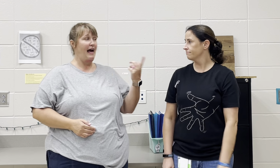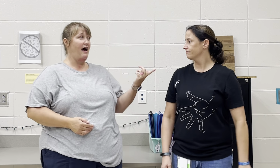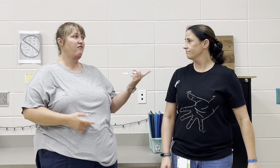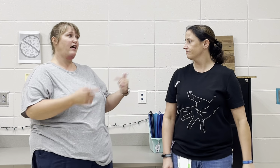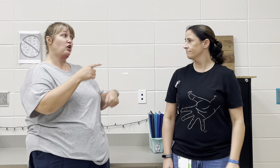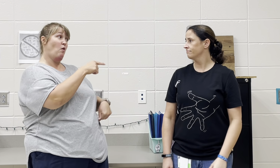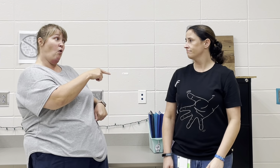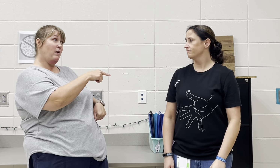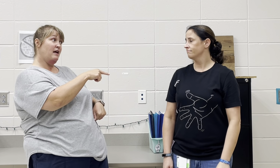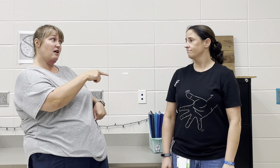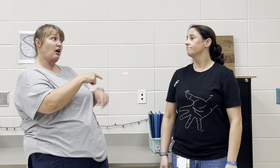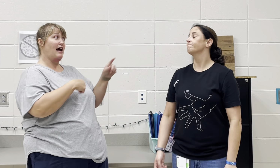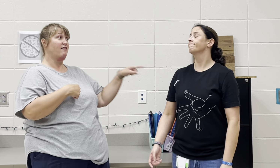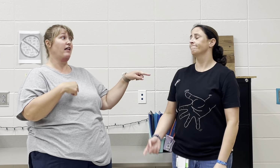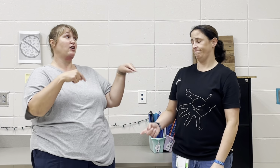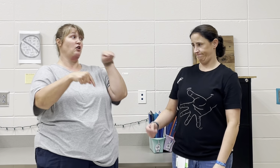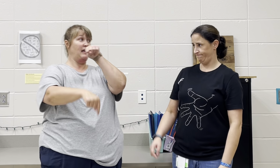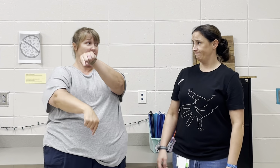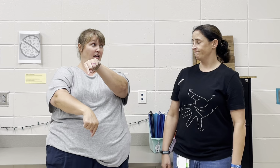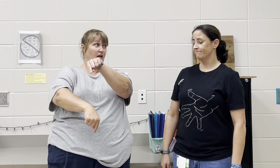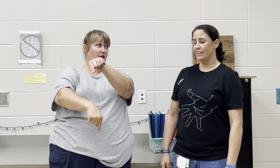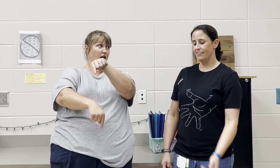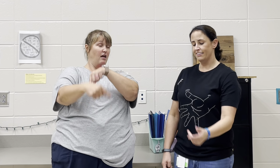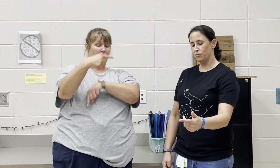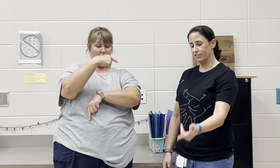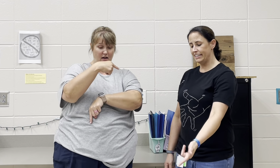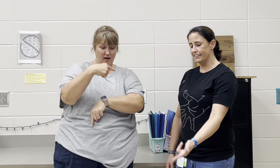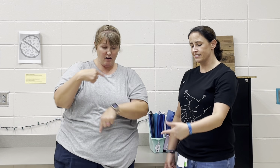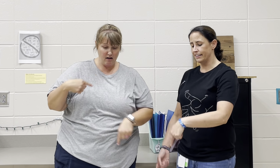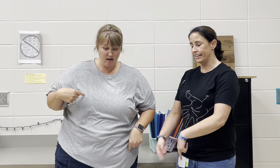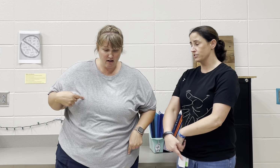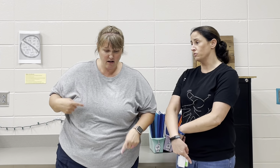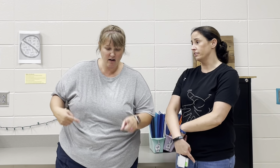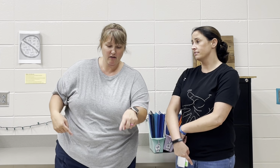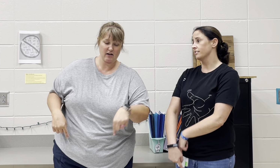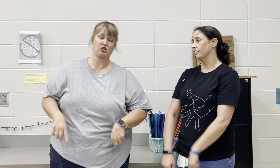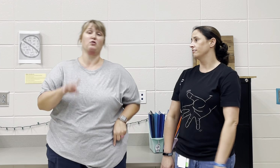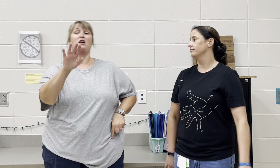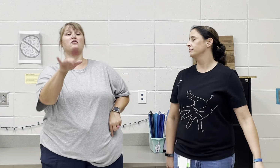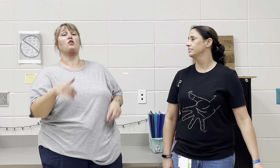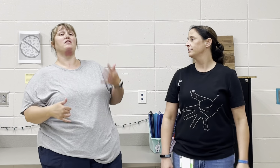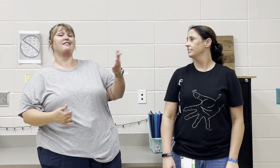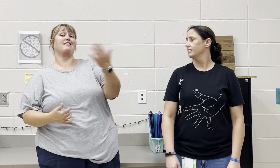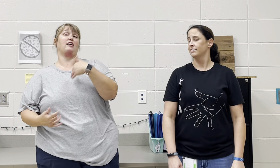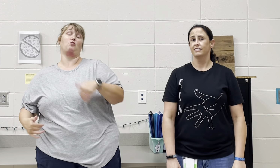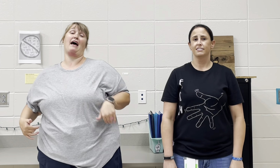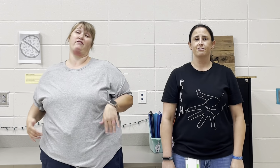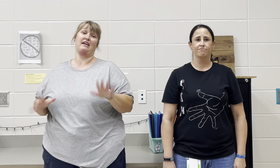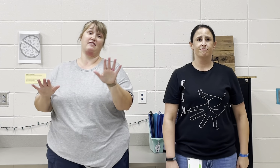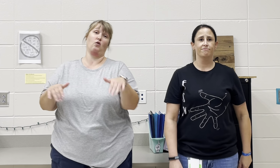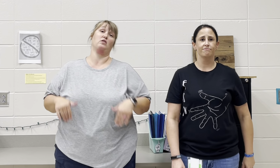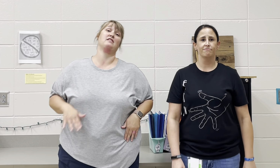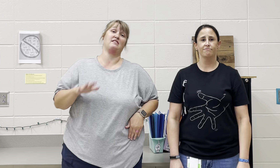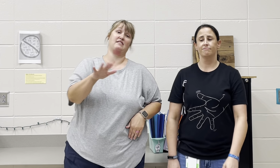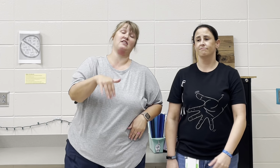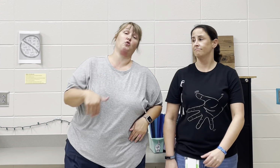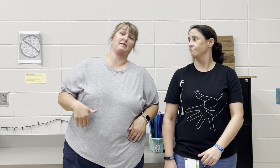Have like you own it, or have like you need it. Well, need is the next one. Oh, got so. you. So this is like you have it. It's yours. It's in your